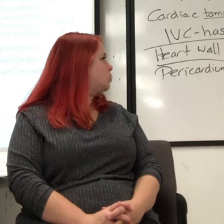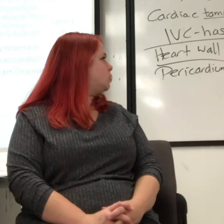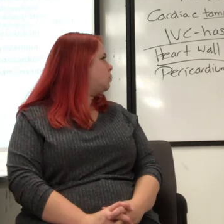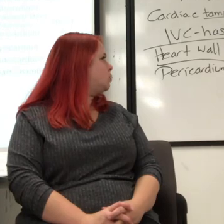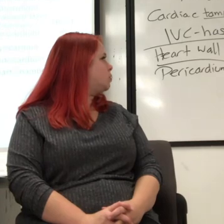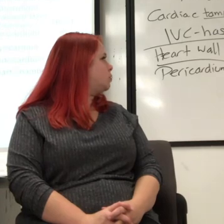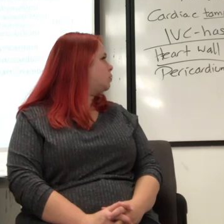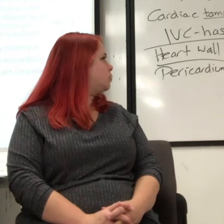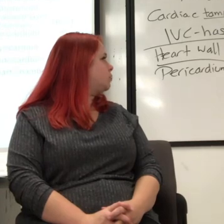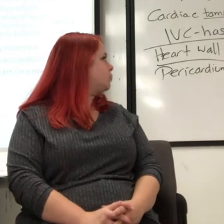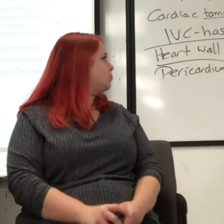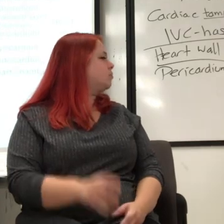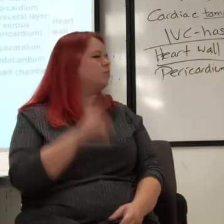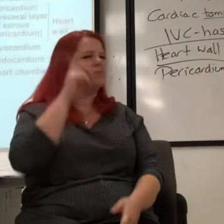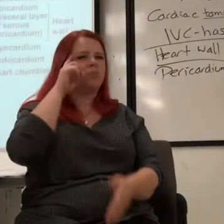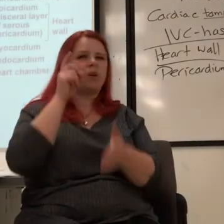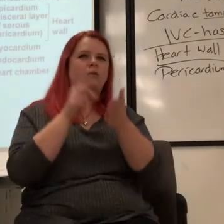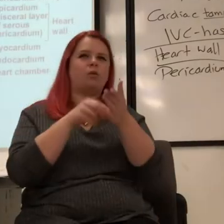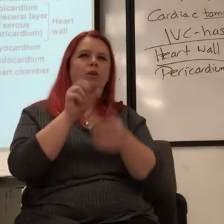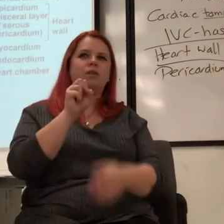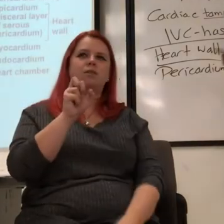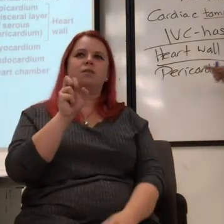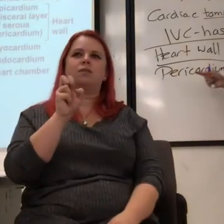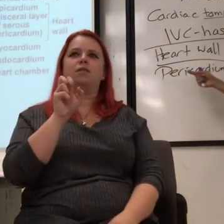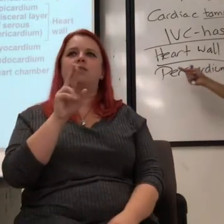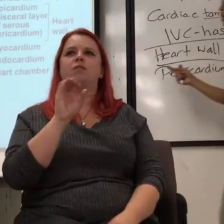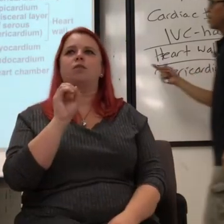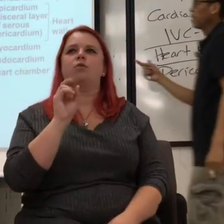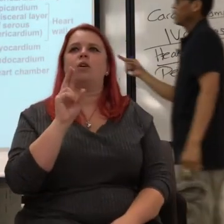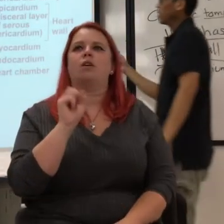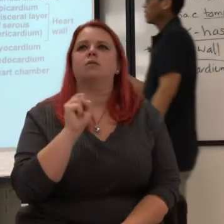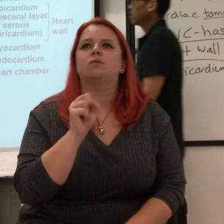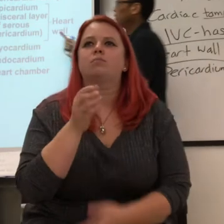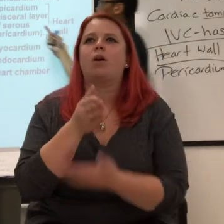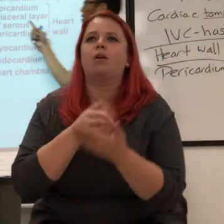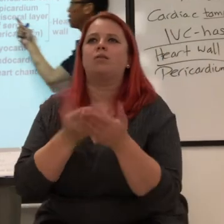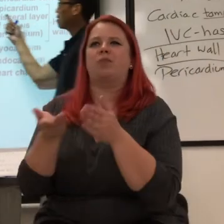Notice how the serous part kind of folds,